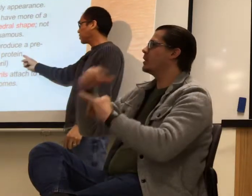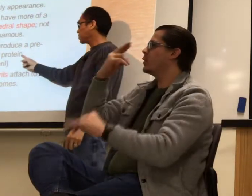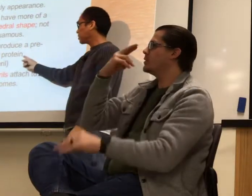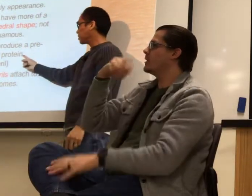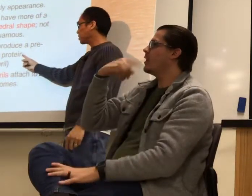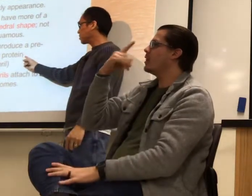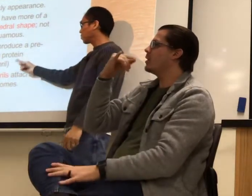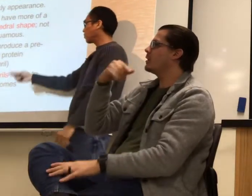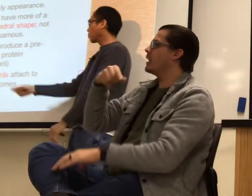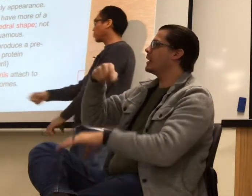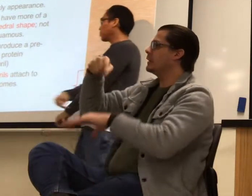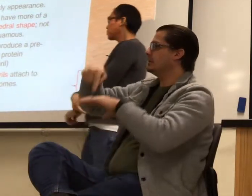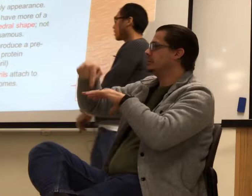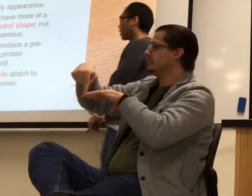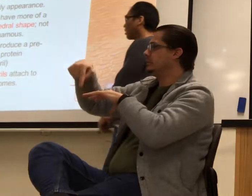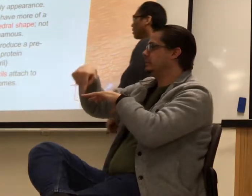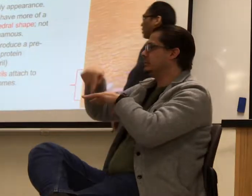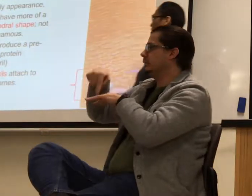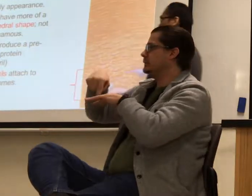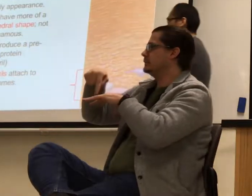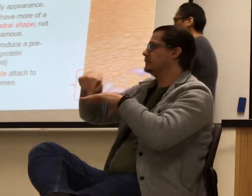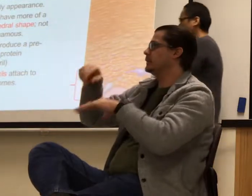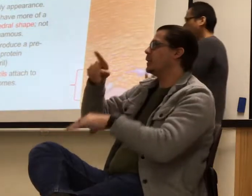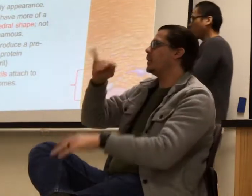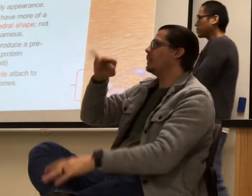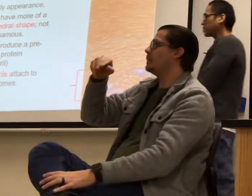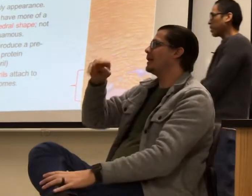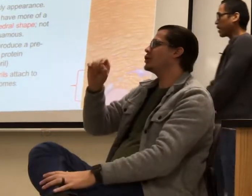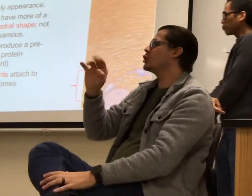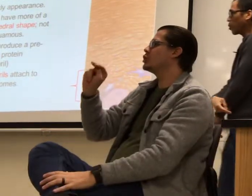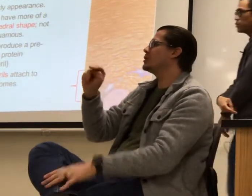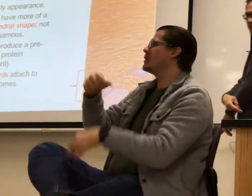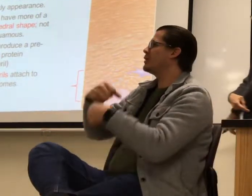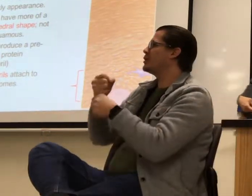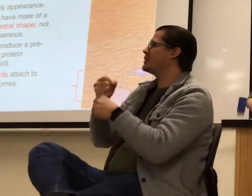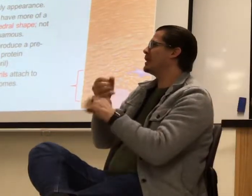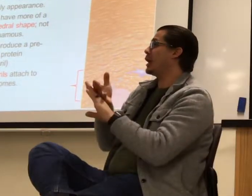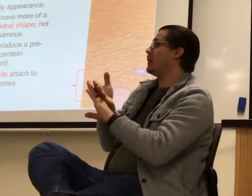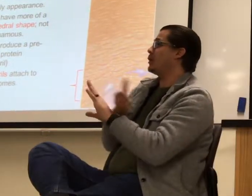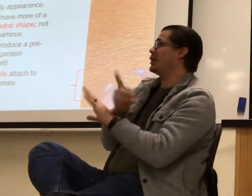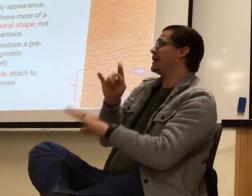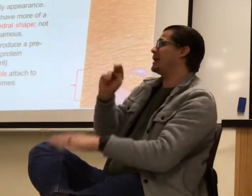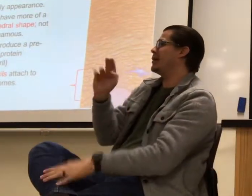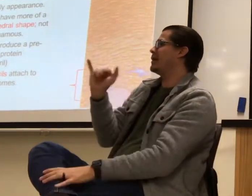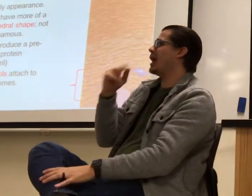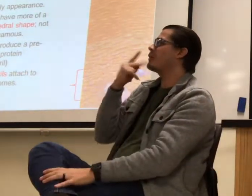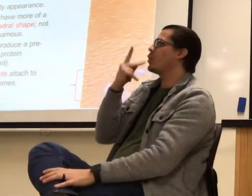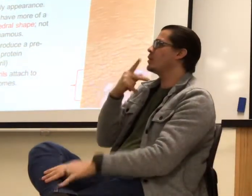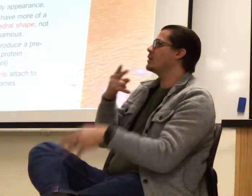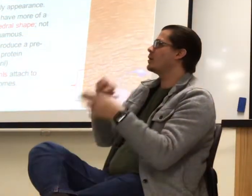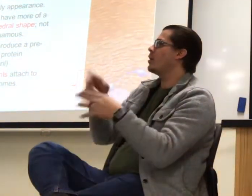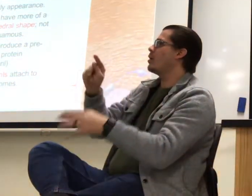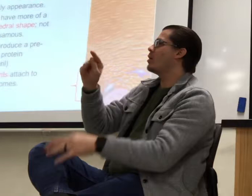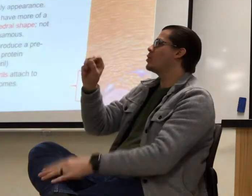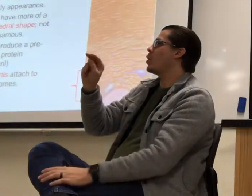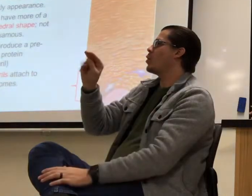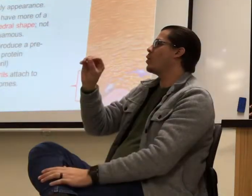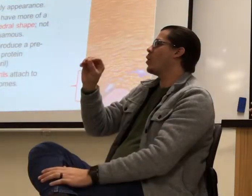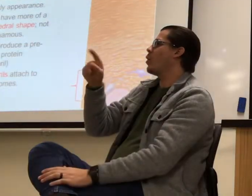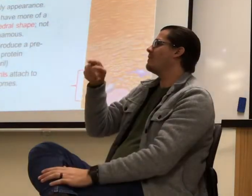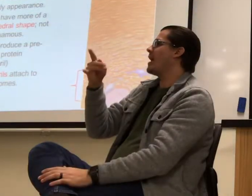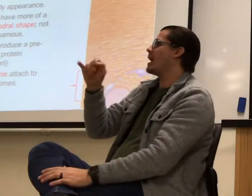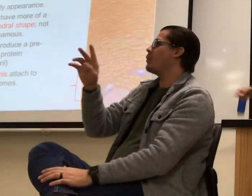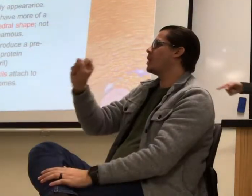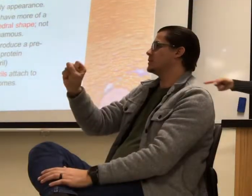like pincushions is they're producing a pre-keratin-like protein called tonofibrils. And that kind